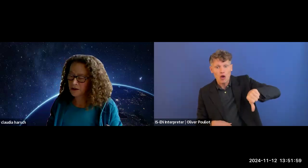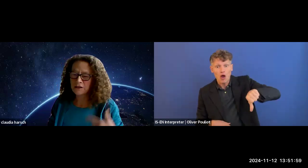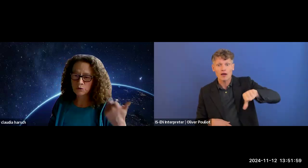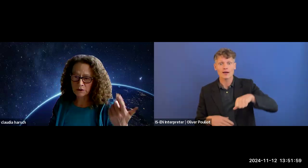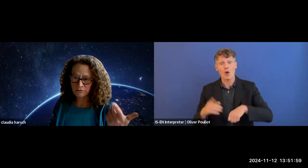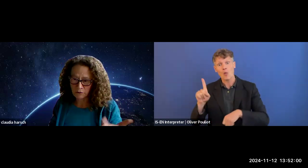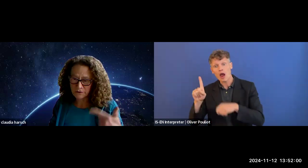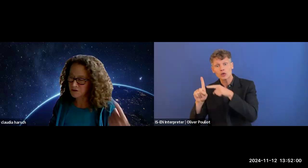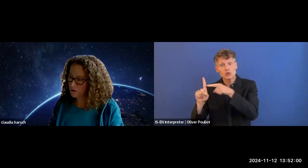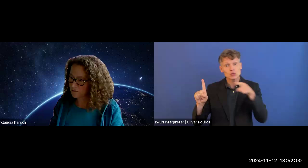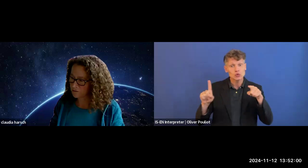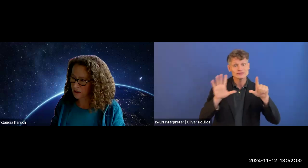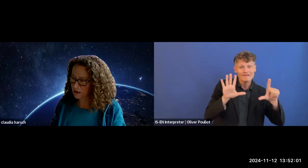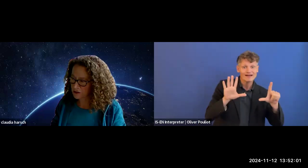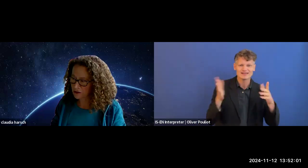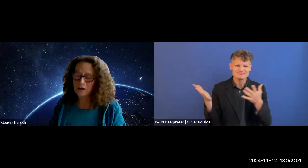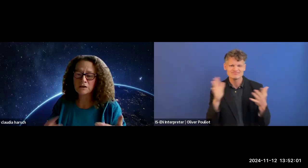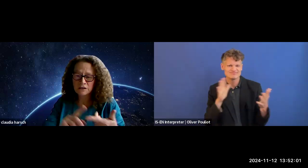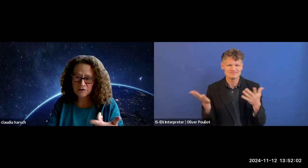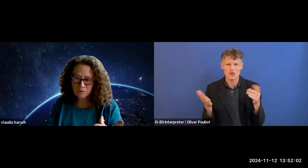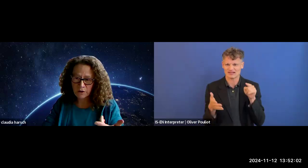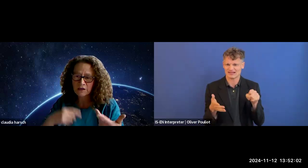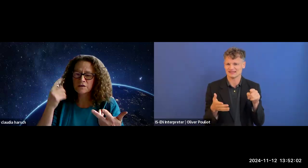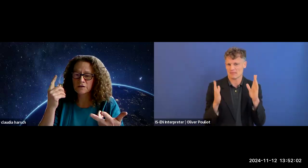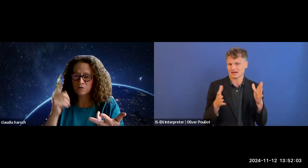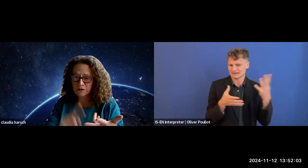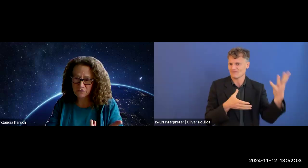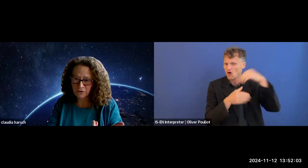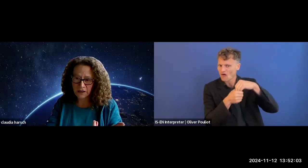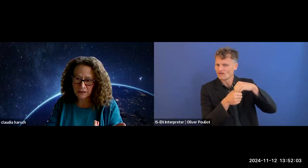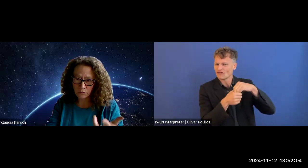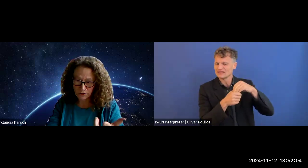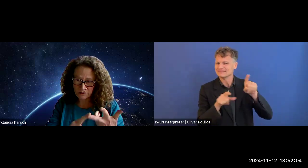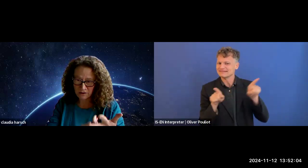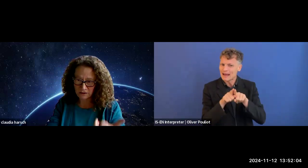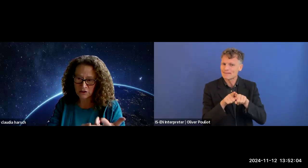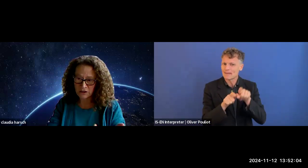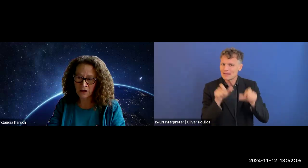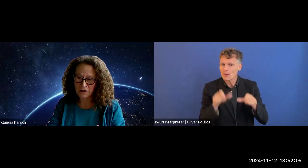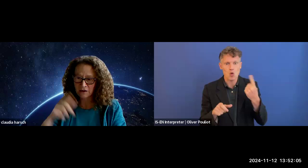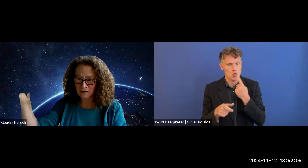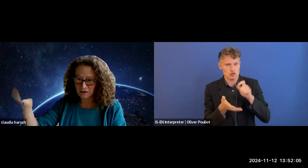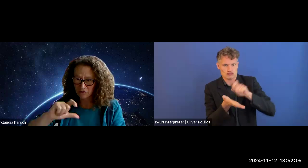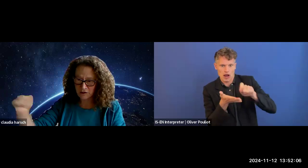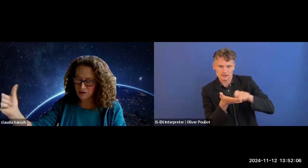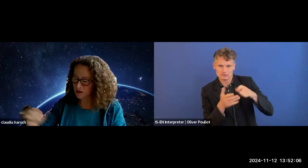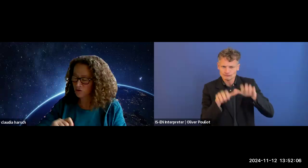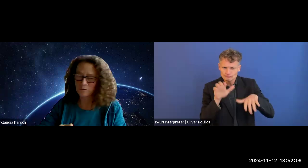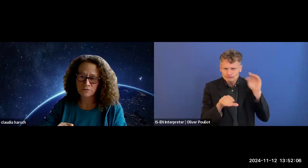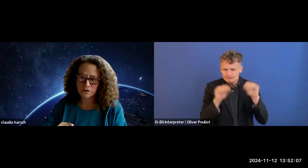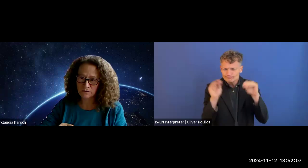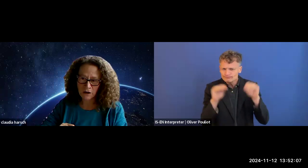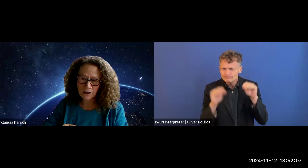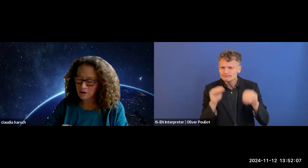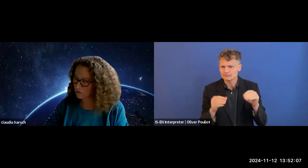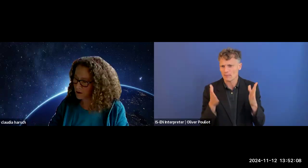CFR. They need to be involved in the specification, in the test specs, in specifying what each task addresses in